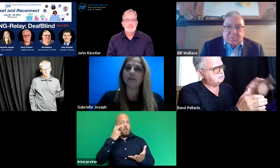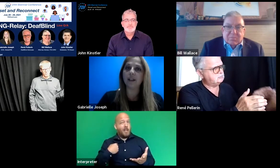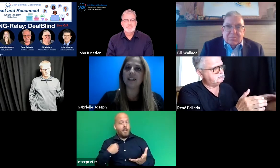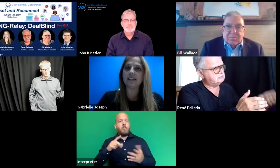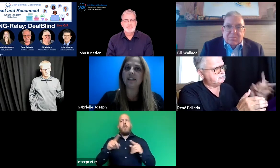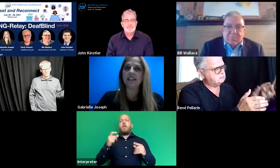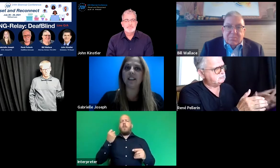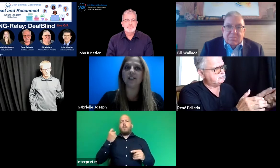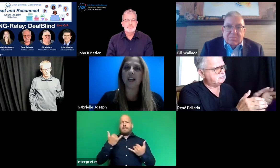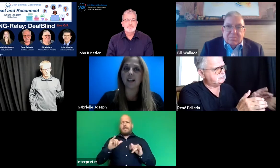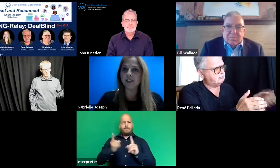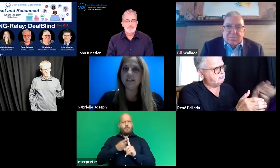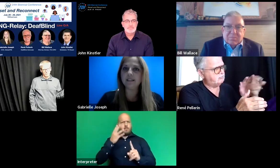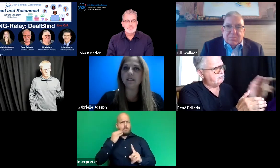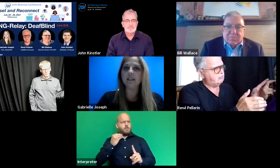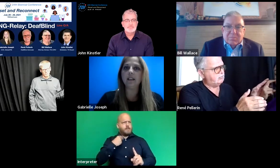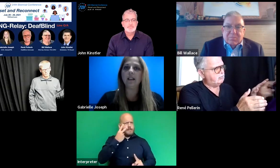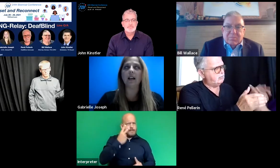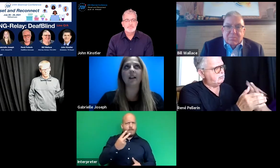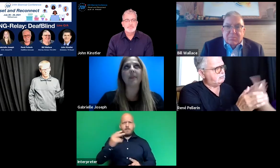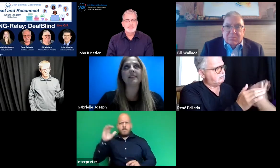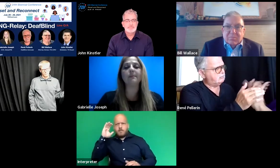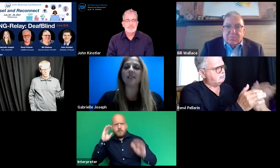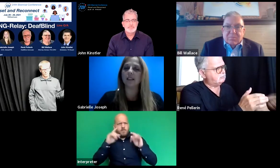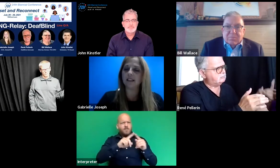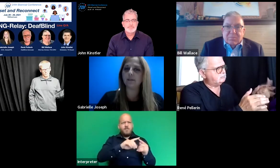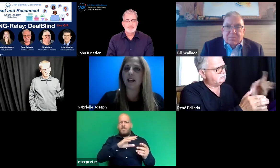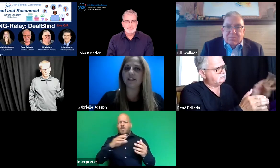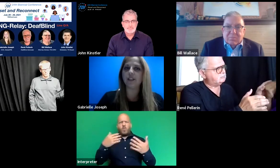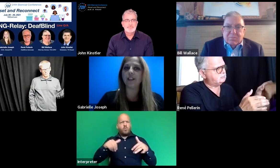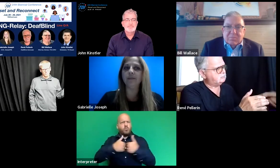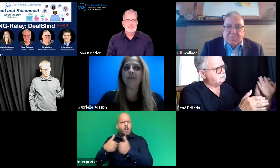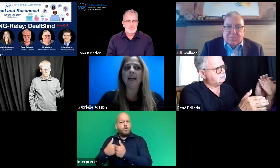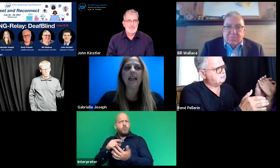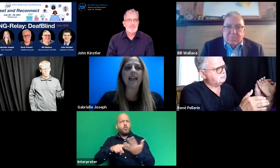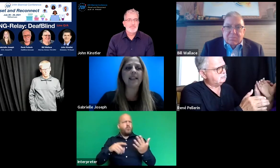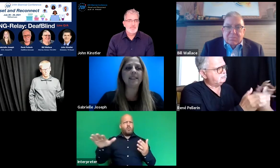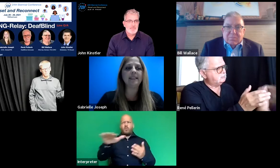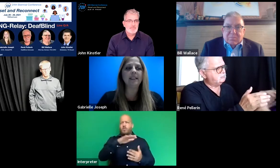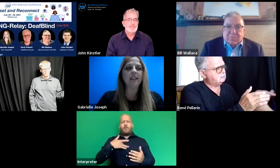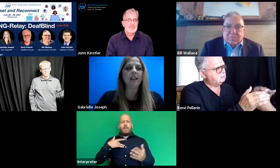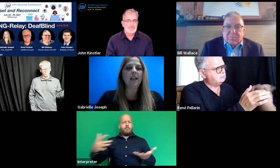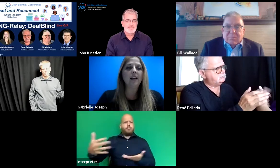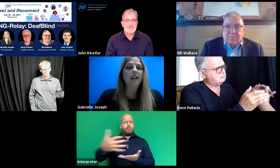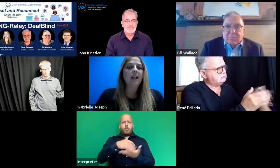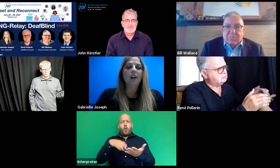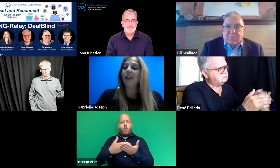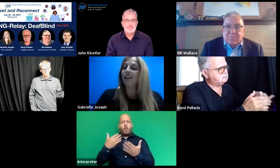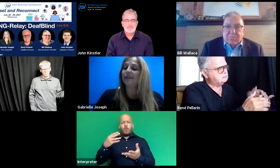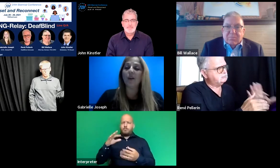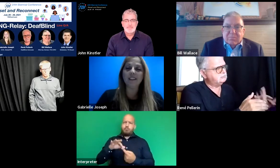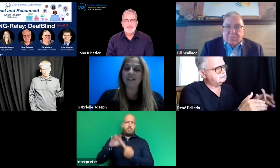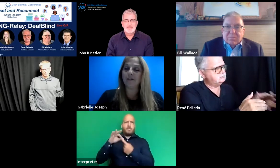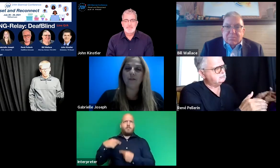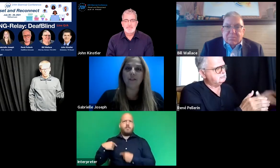the experiences and the challenges, especially this past year. And we